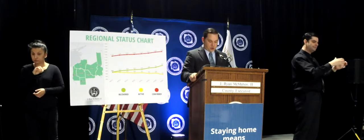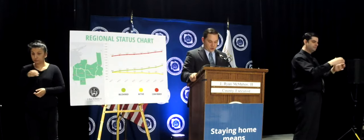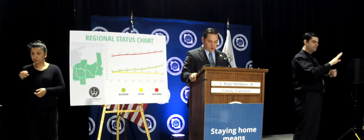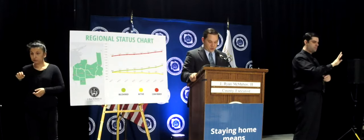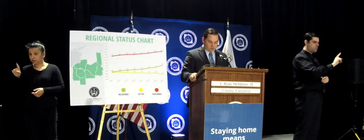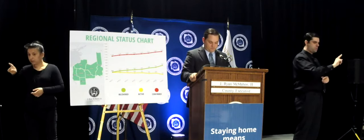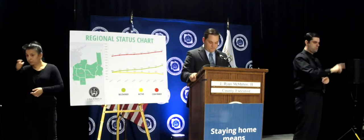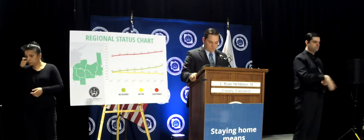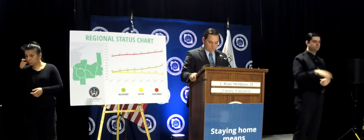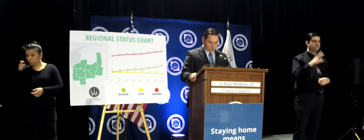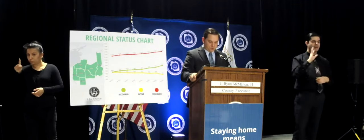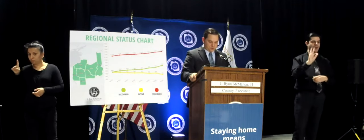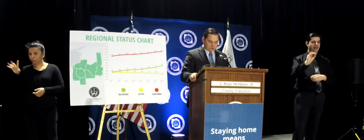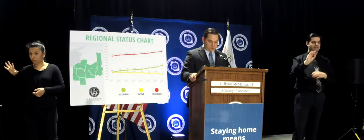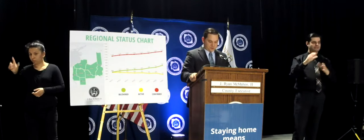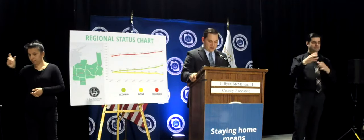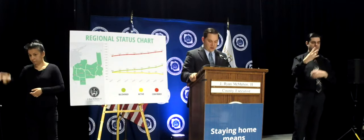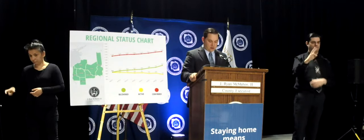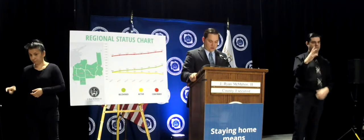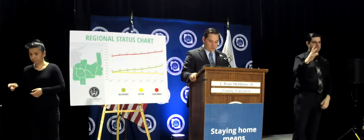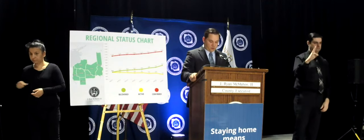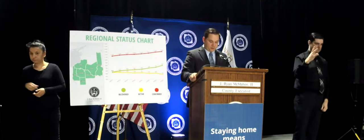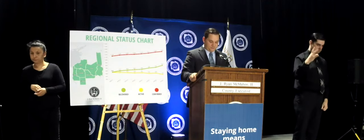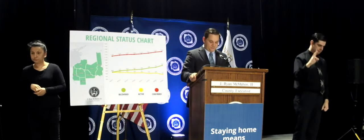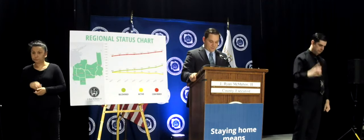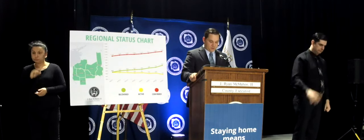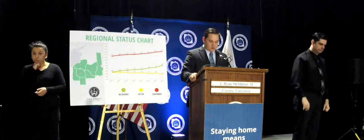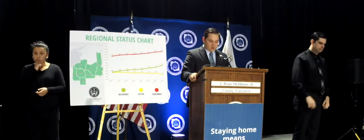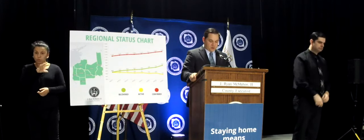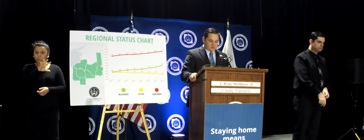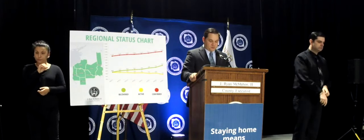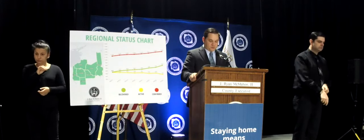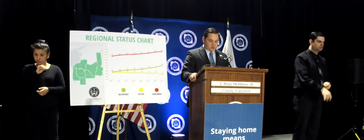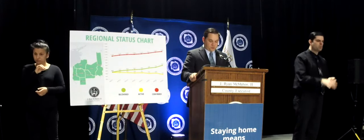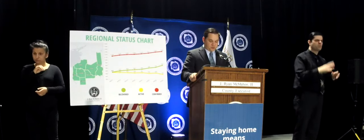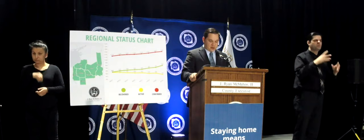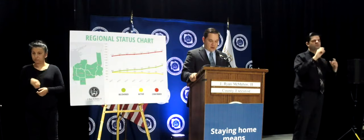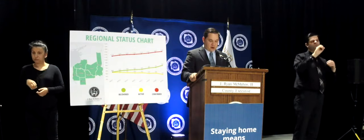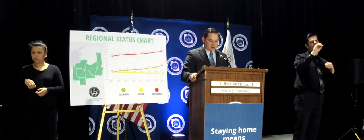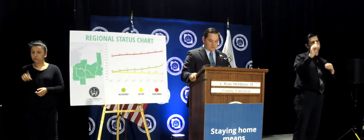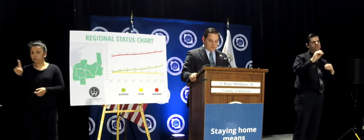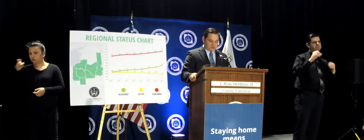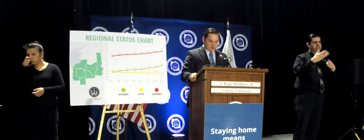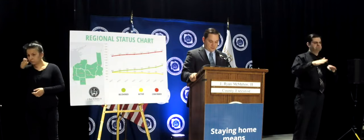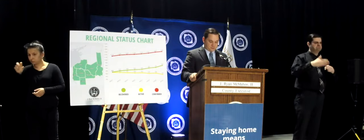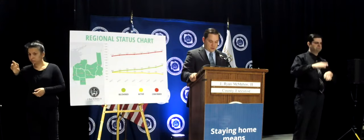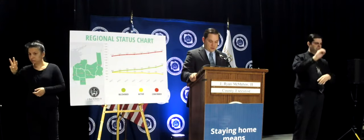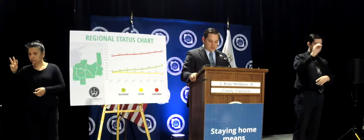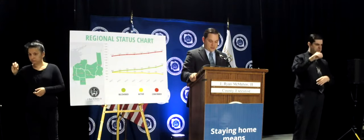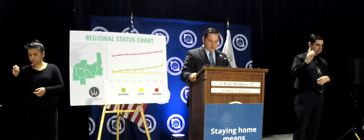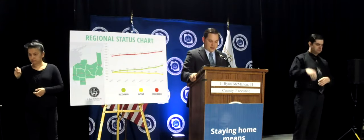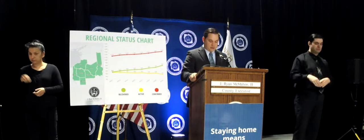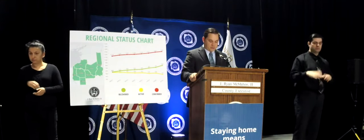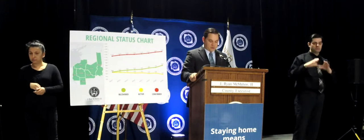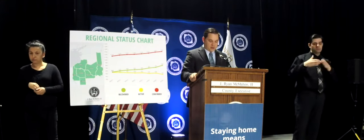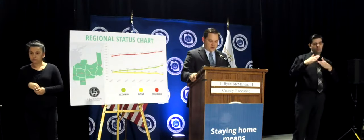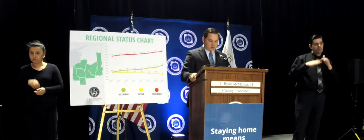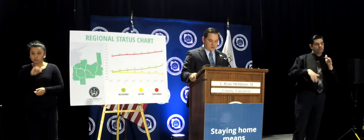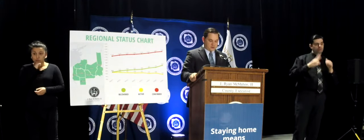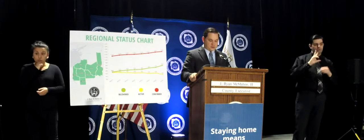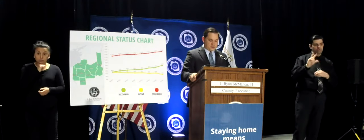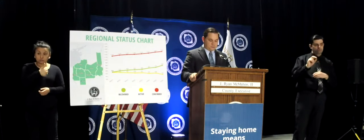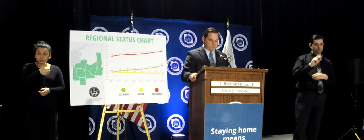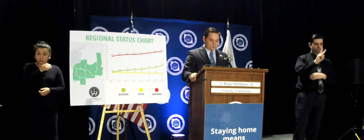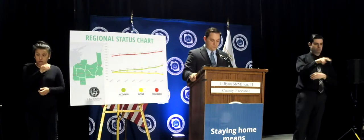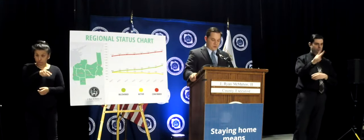22% are under 30, 36% are under 40, 52% are under 50, 69% are